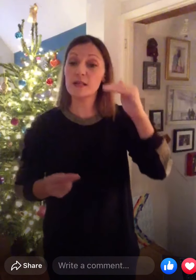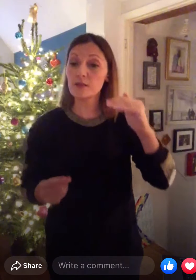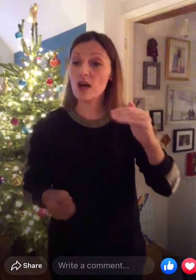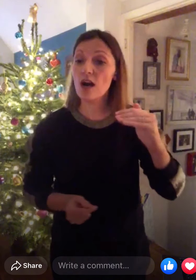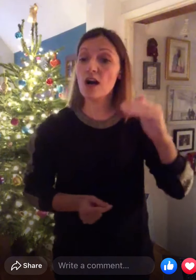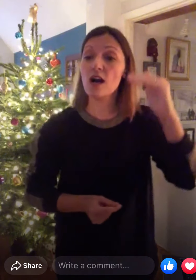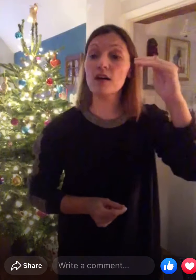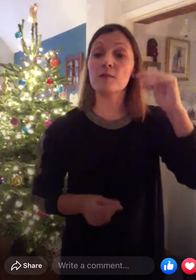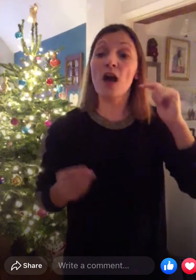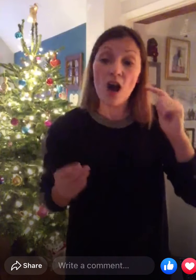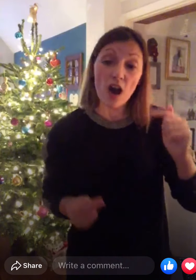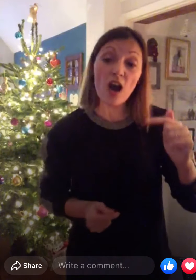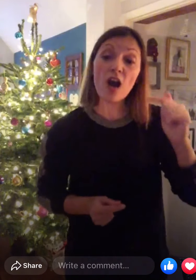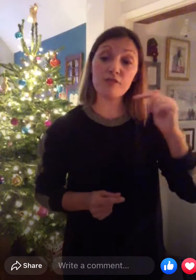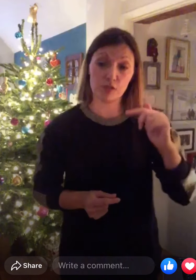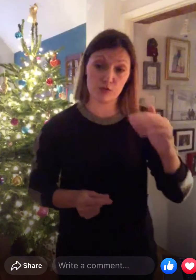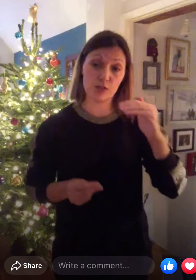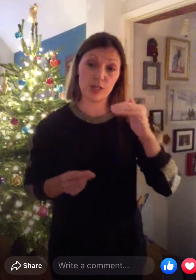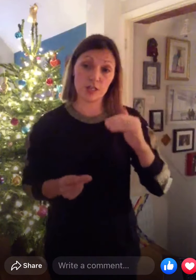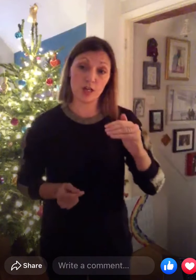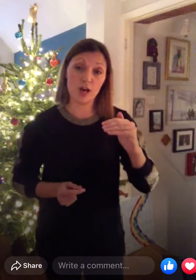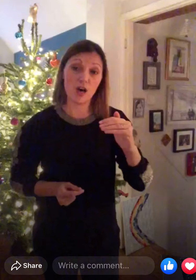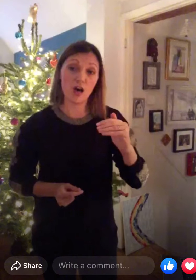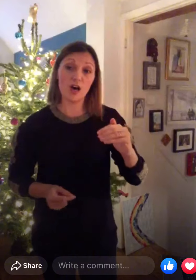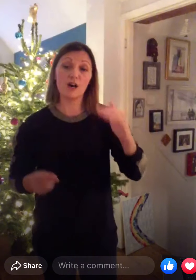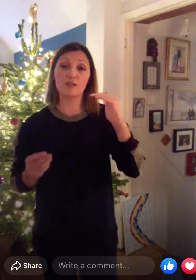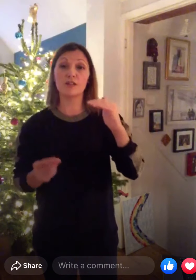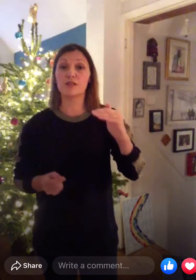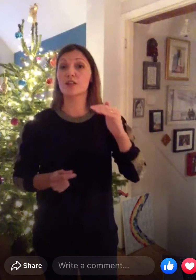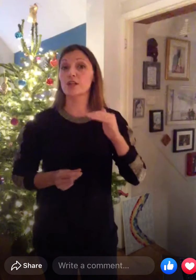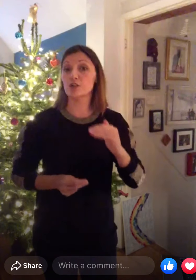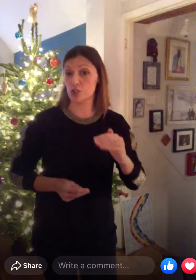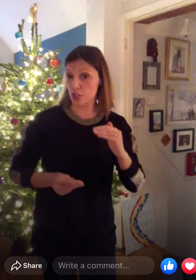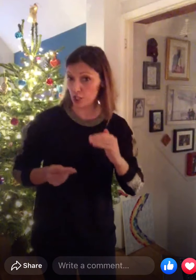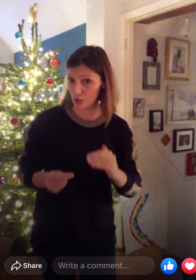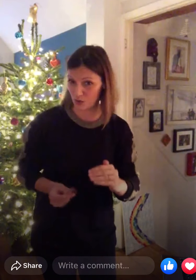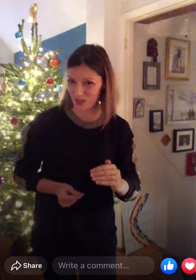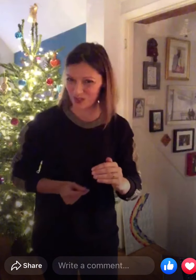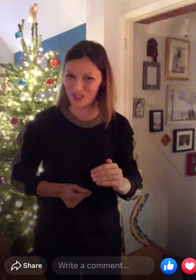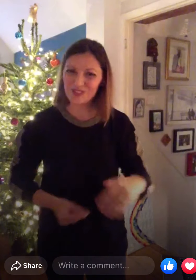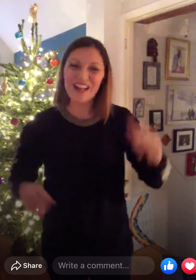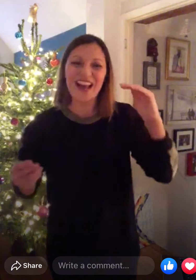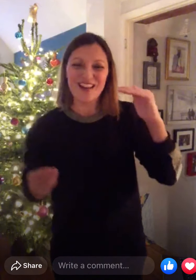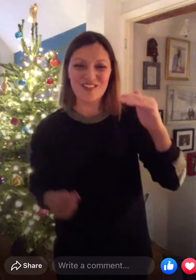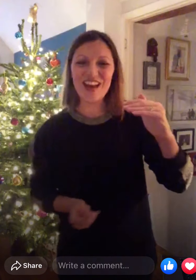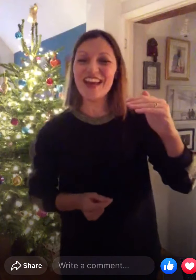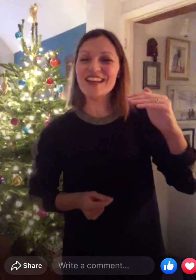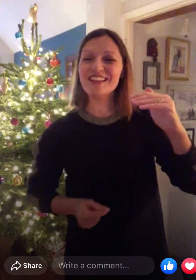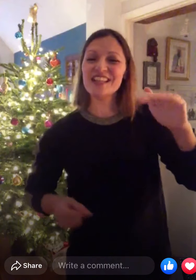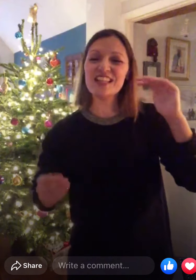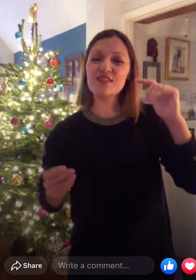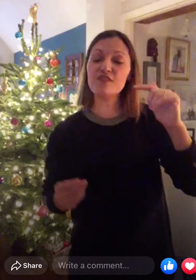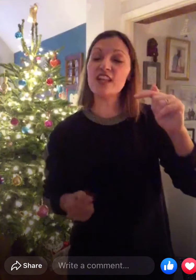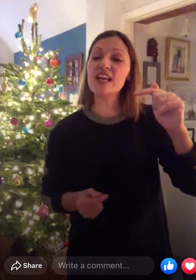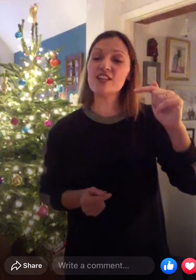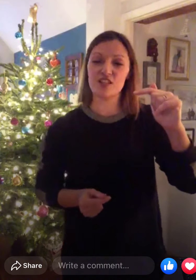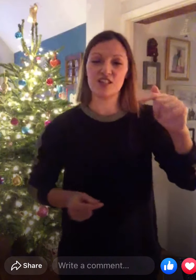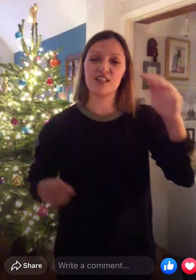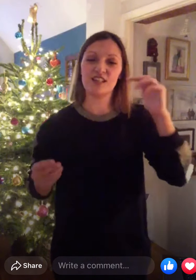come. Offspring of a virgin's womb. Veiled in flesh the